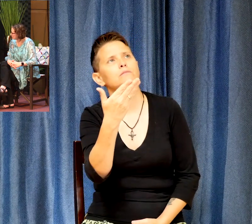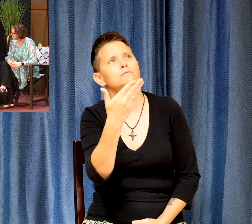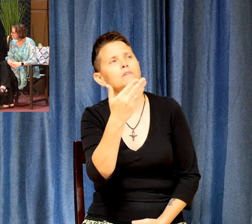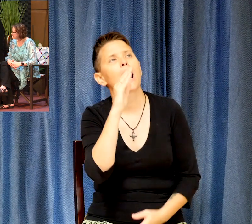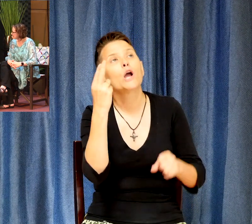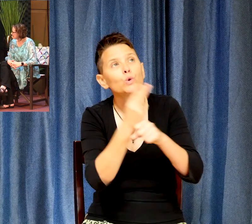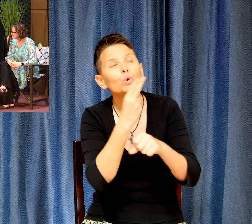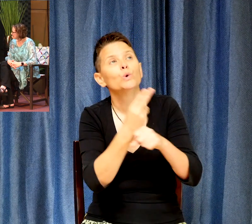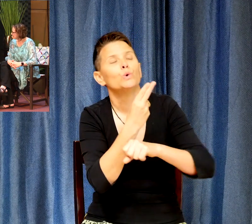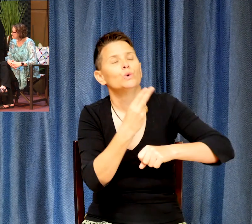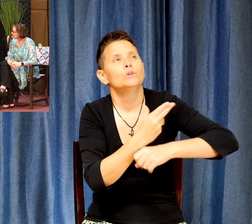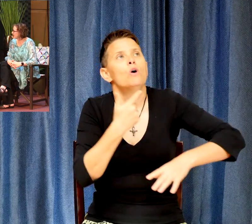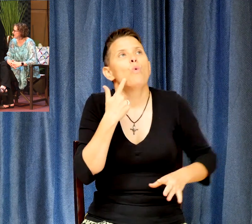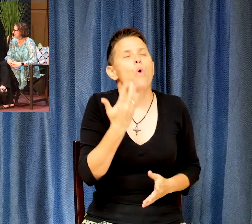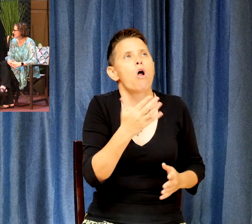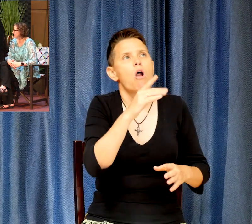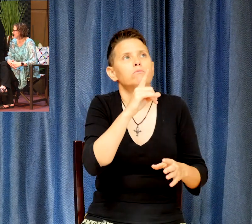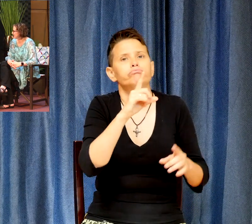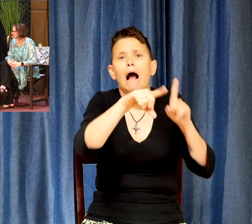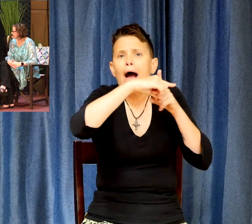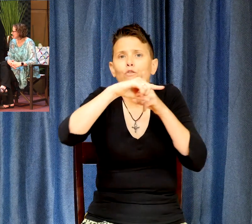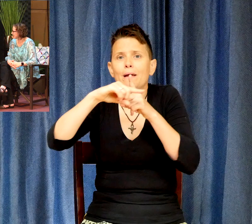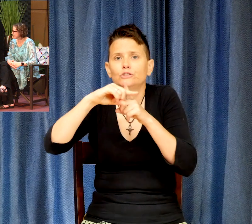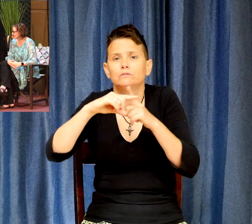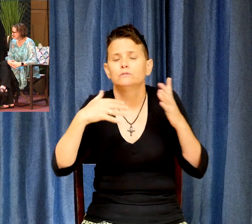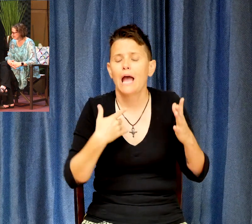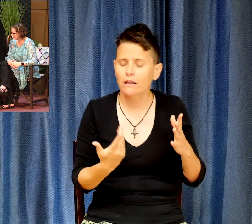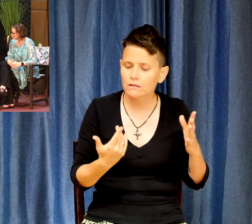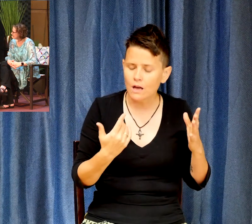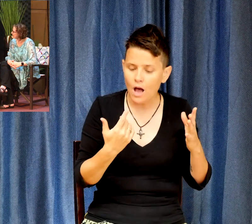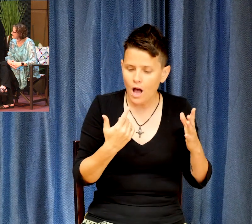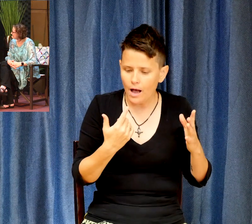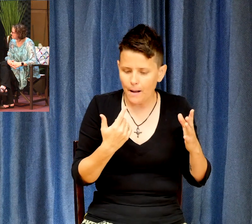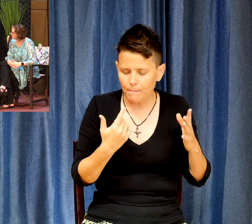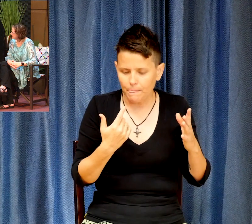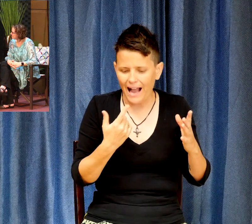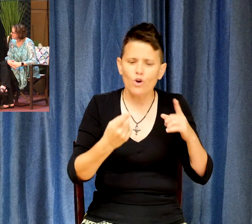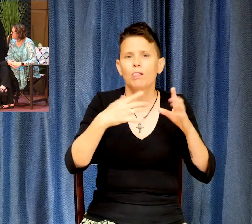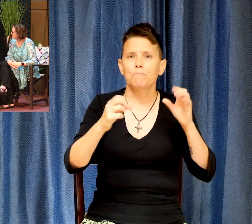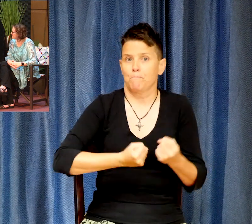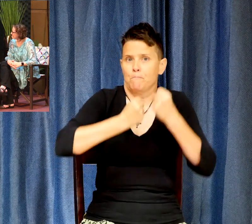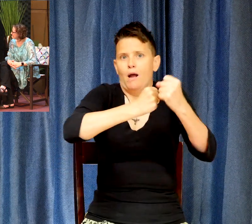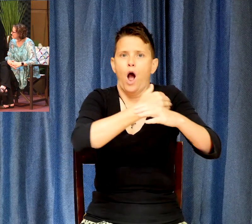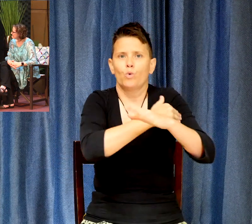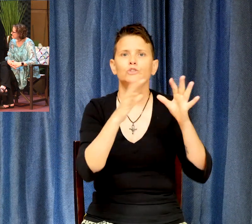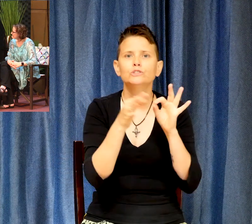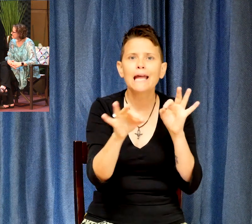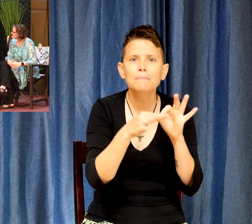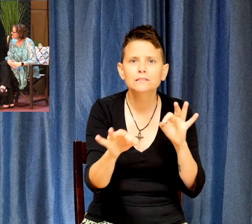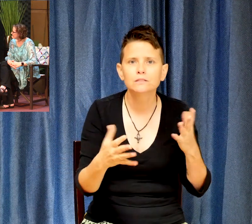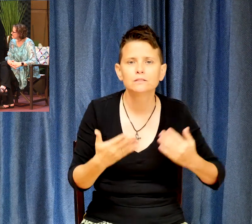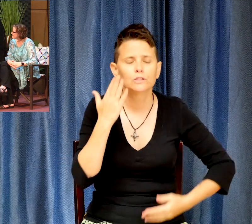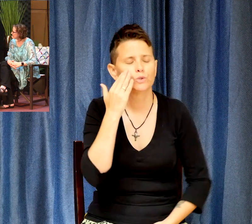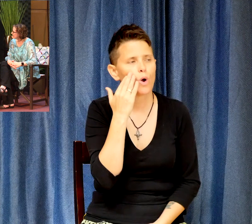had what I called power statements, and I'd put them in my car dashboard and in my mirror, and because I